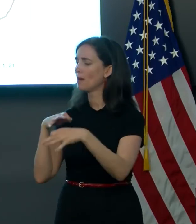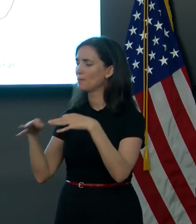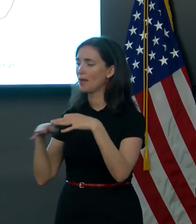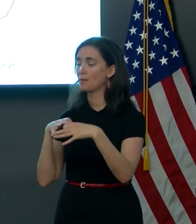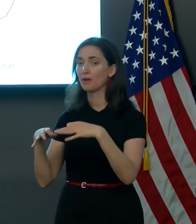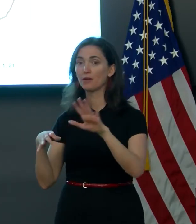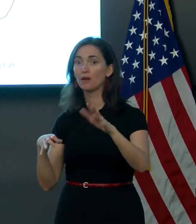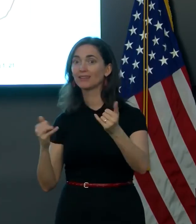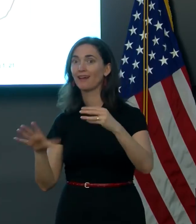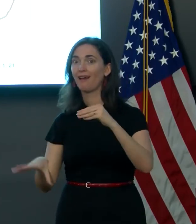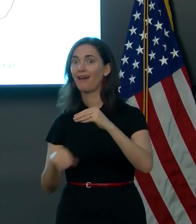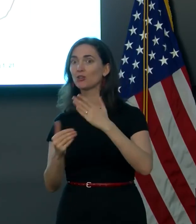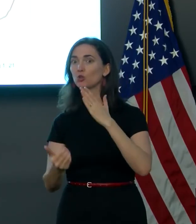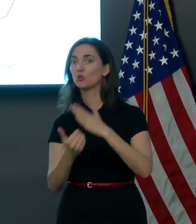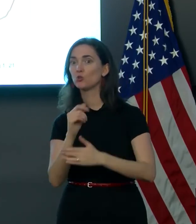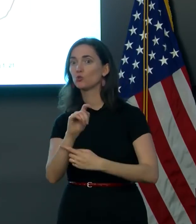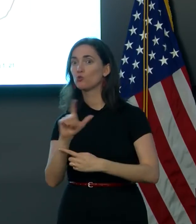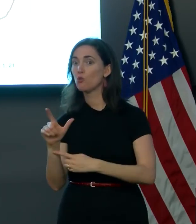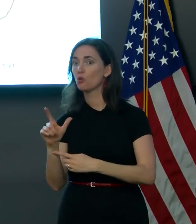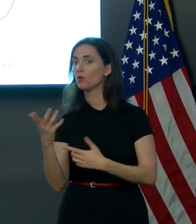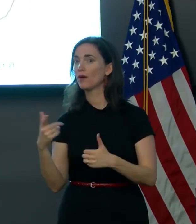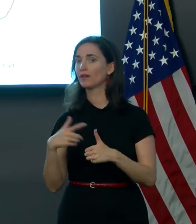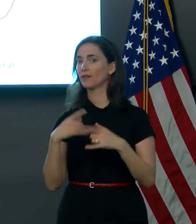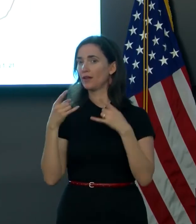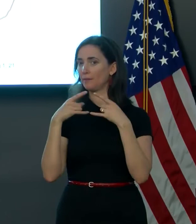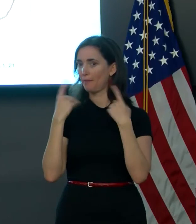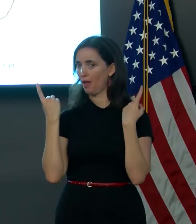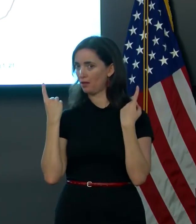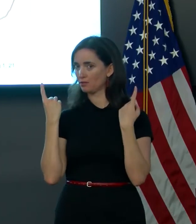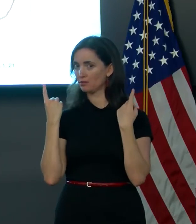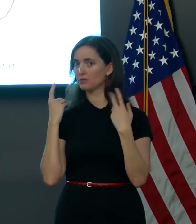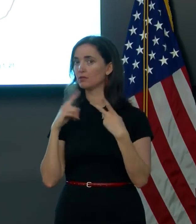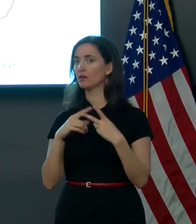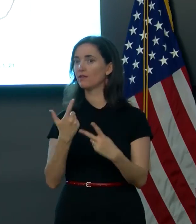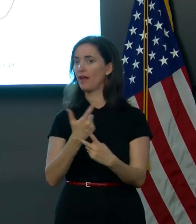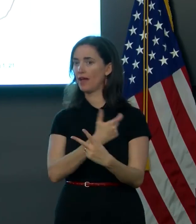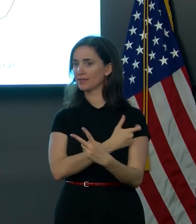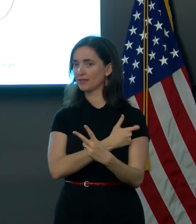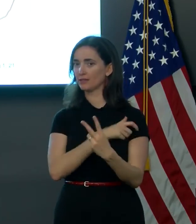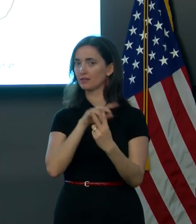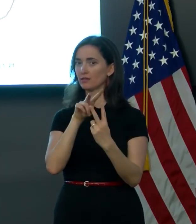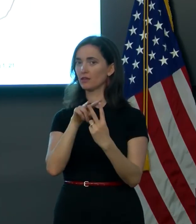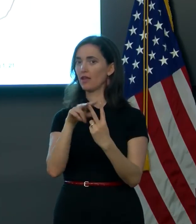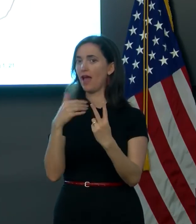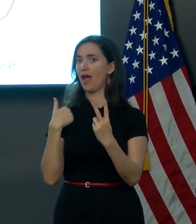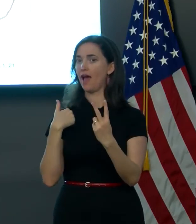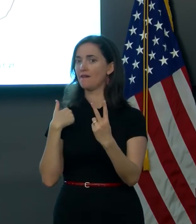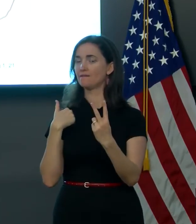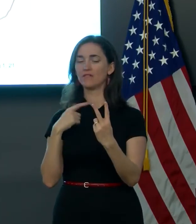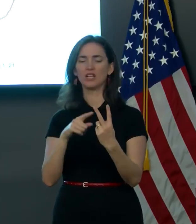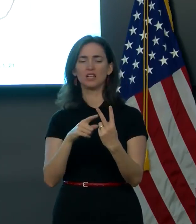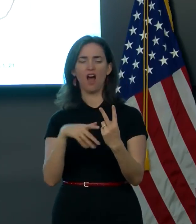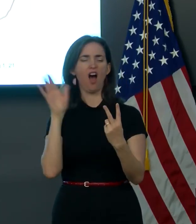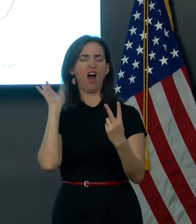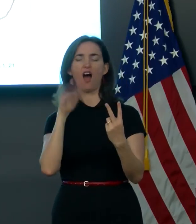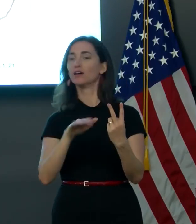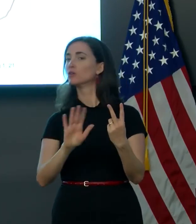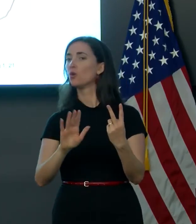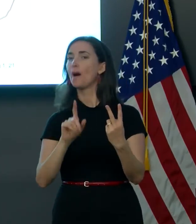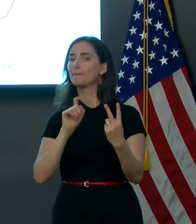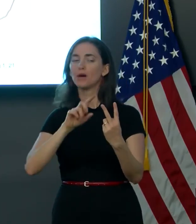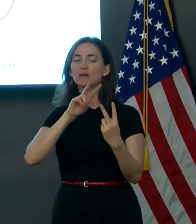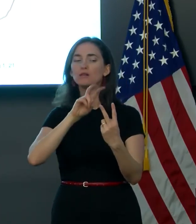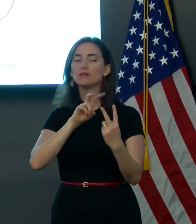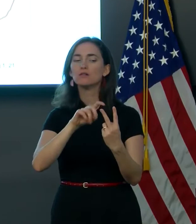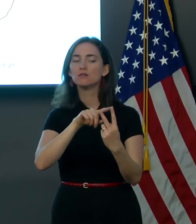tools at our hand. We have masks, we have vaccines, and we must look at these